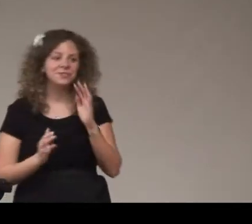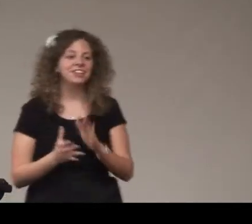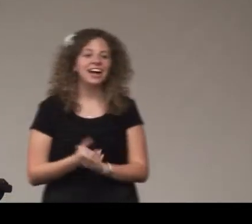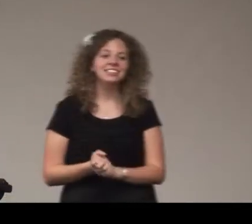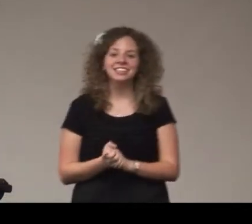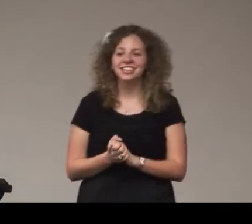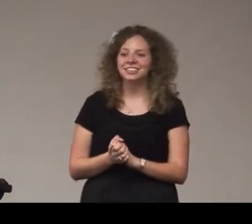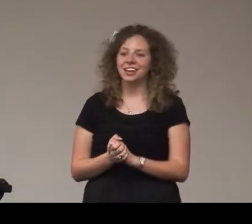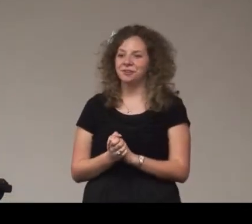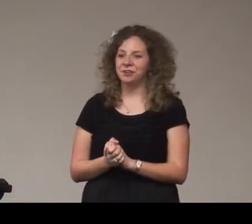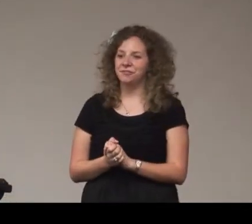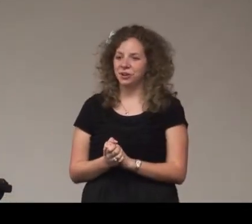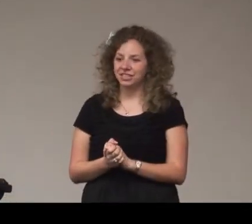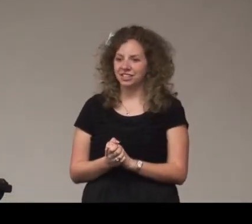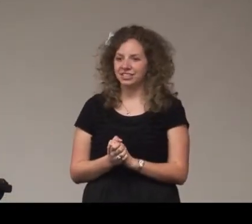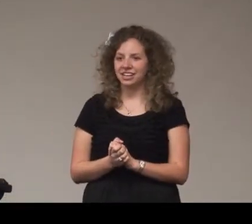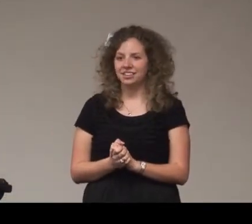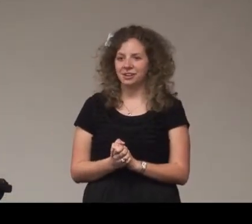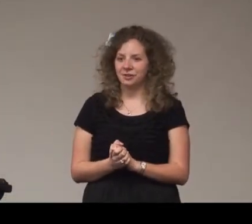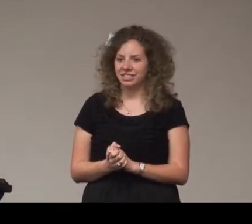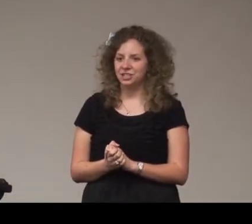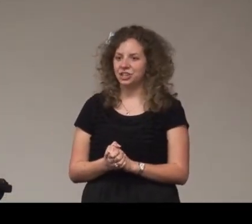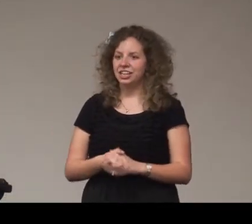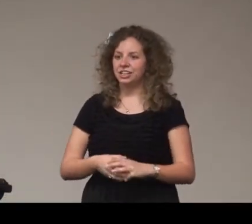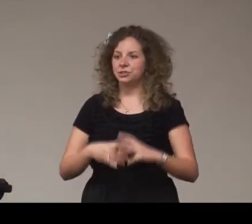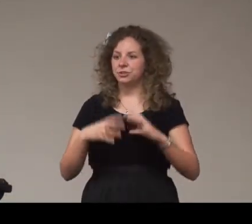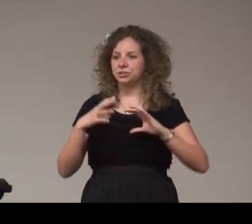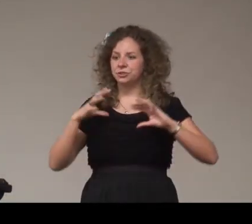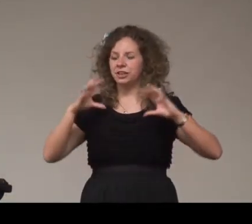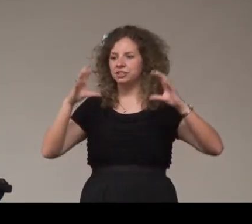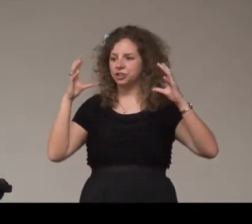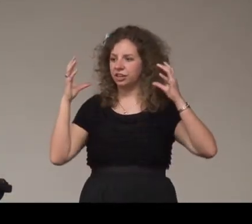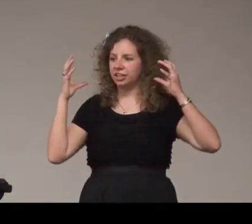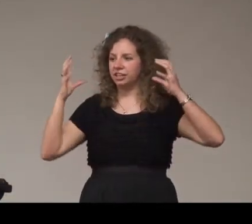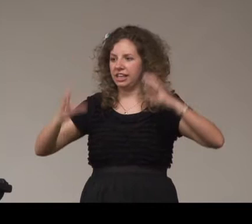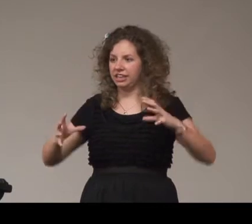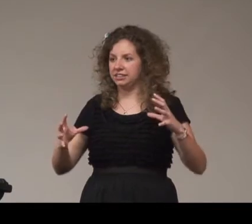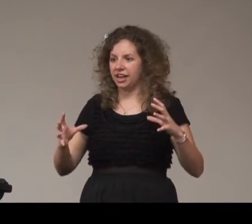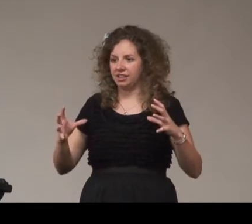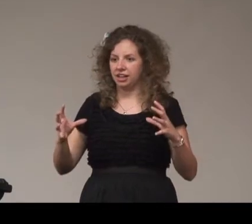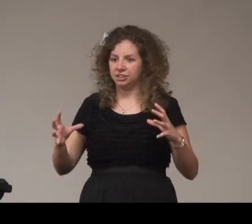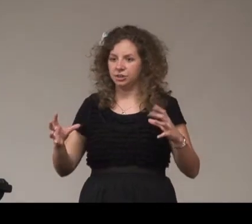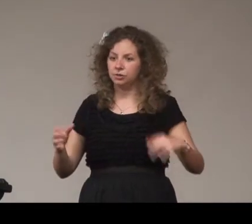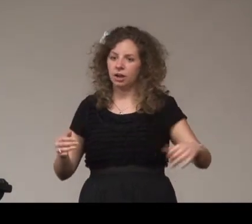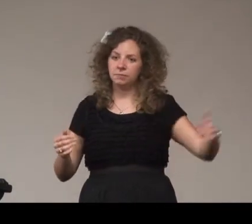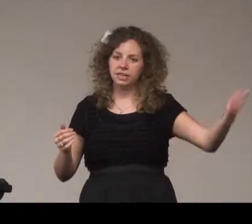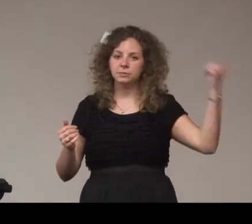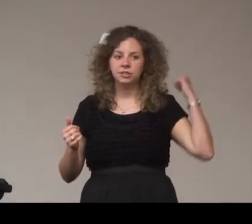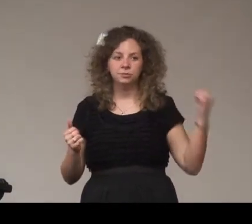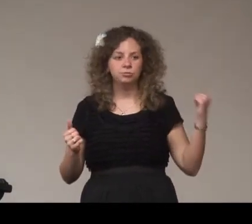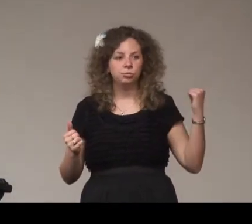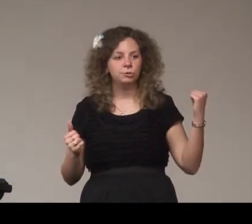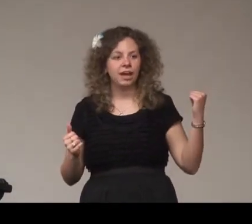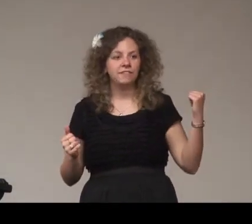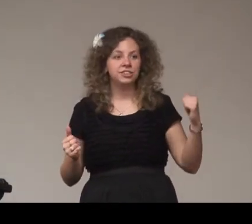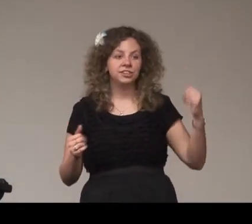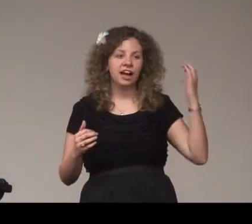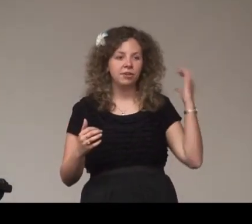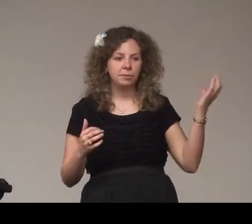So the last thing that I want to focus on tonight that I want to teach is going through and starting a dialogue. So next week when we have it, then I'll have it up on